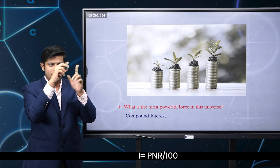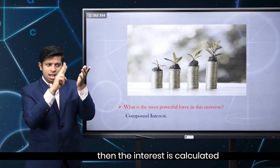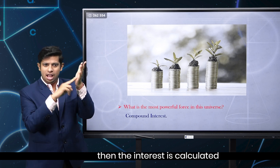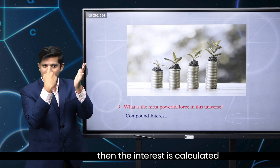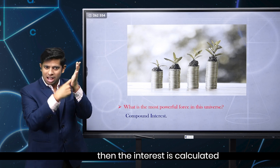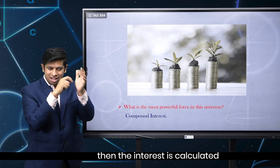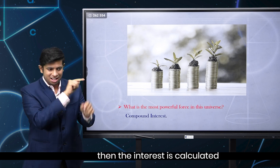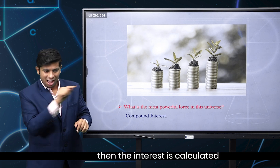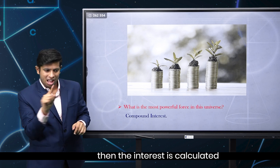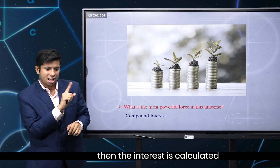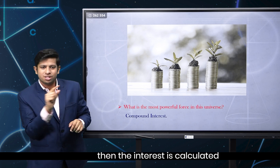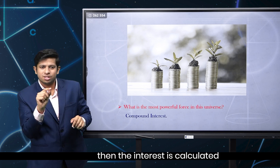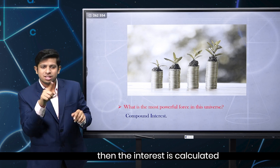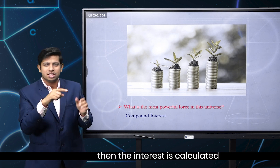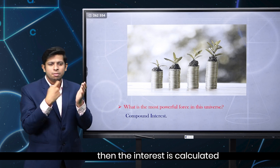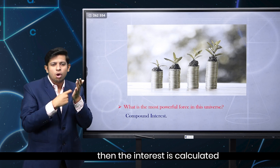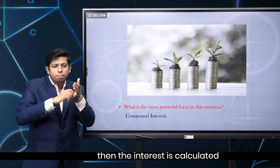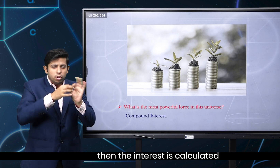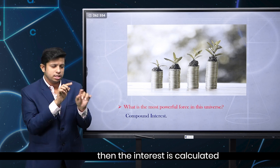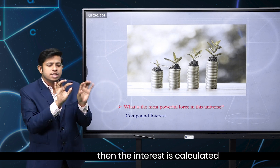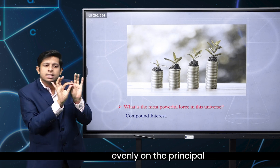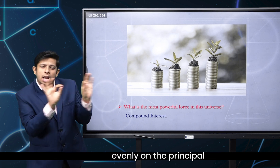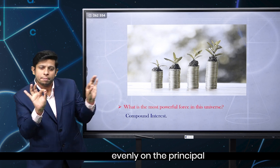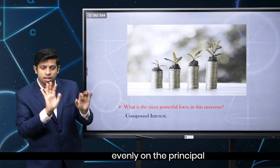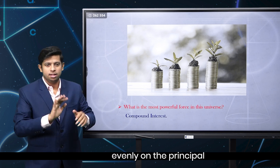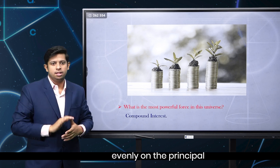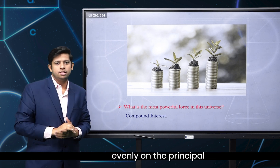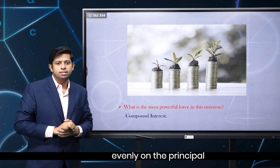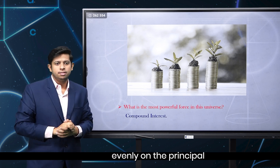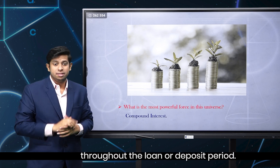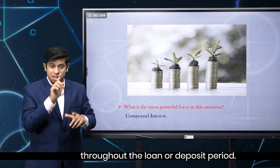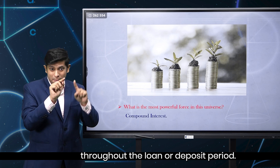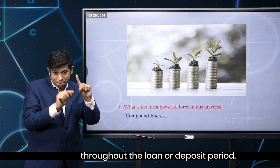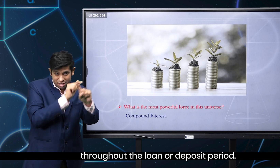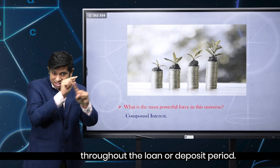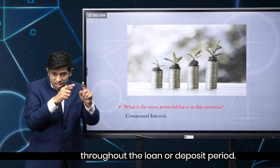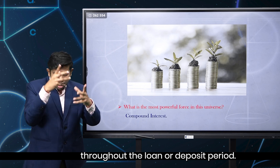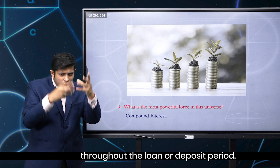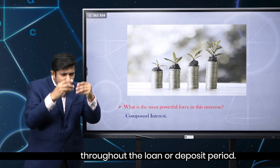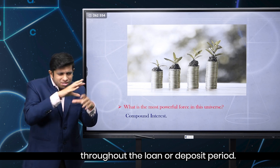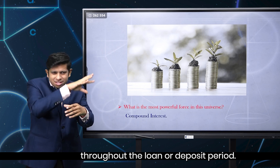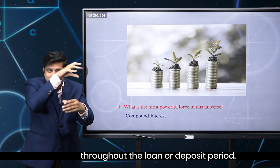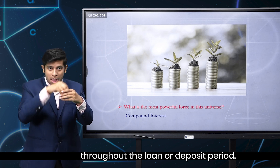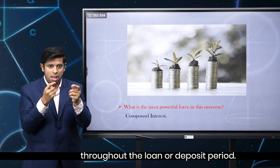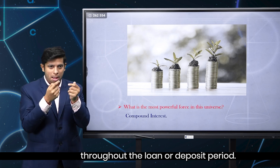then the interest is calculated evenly on the principal throughout the loan or deposit period.